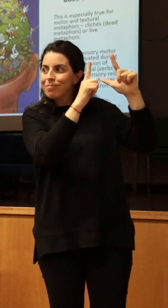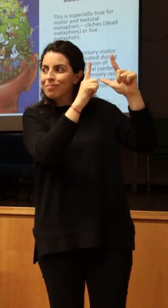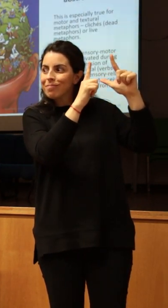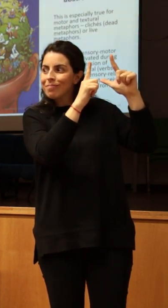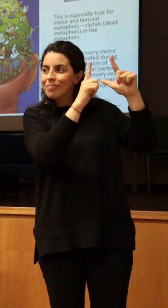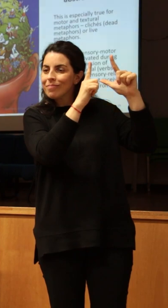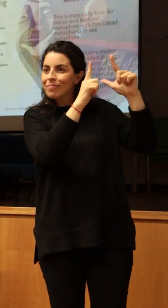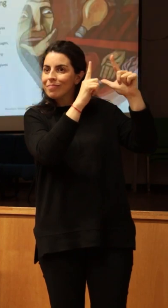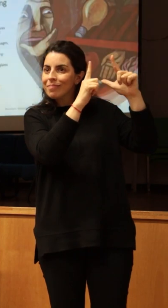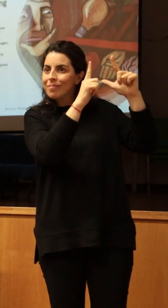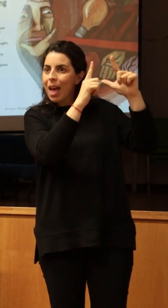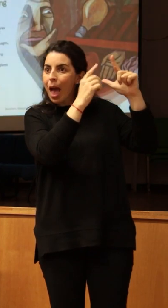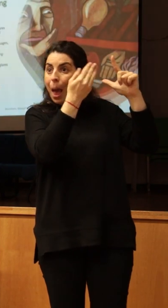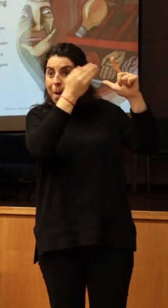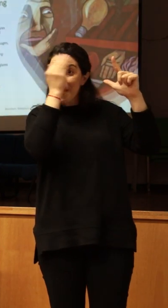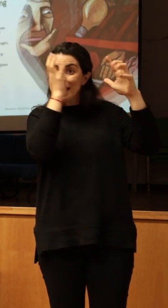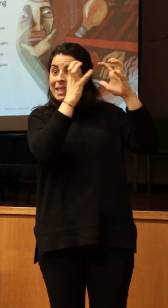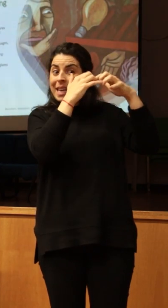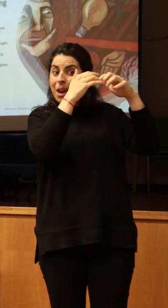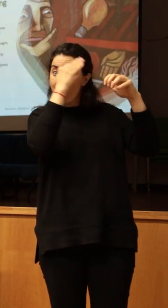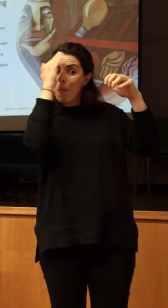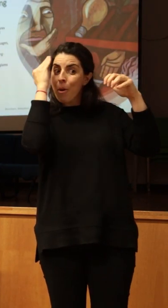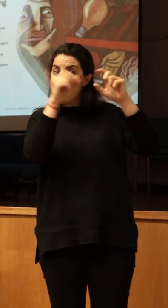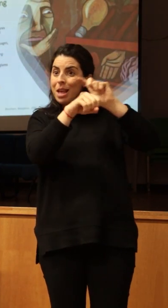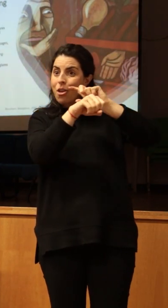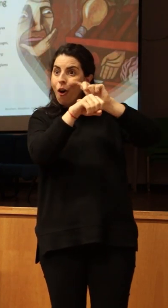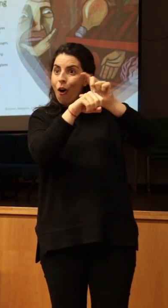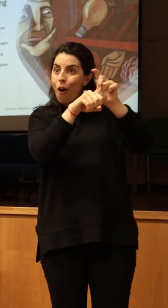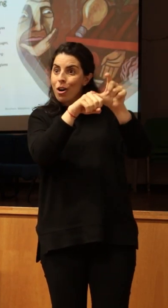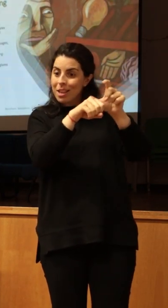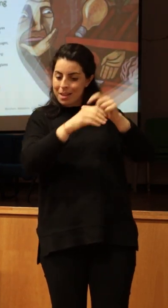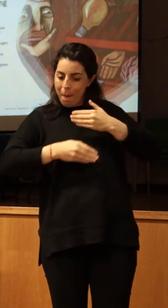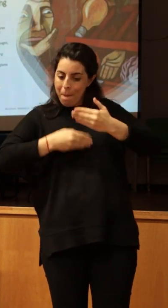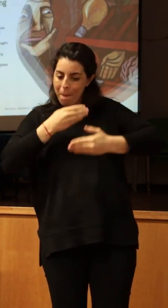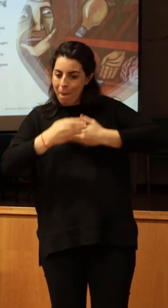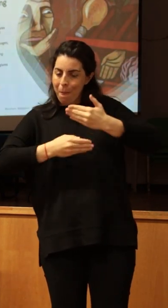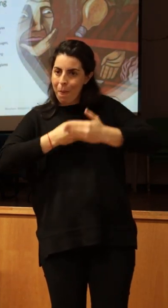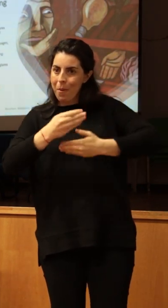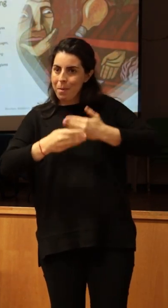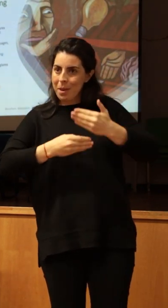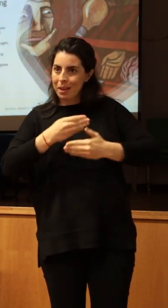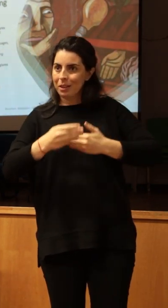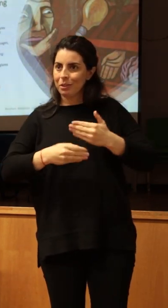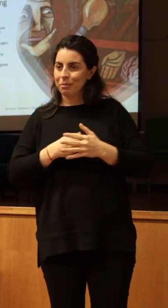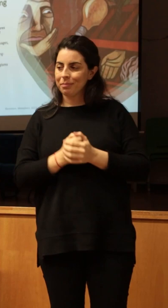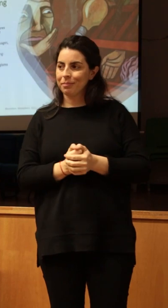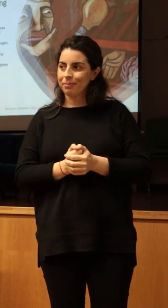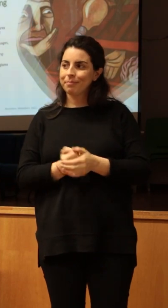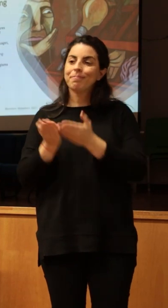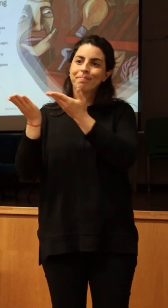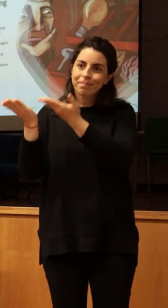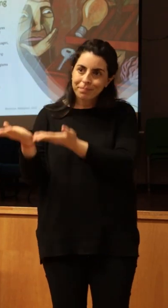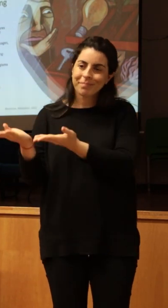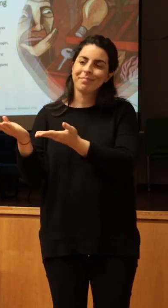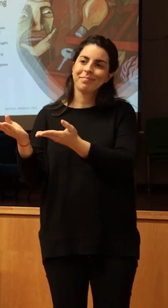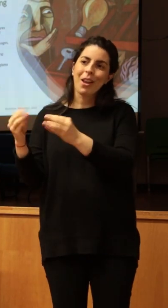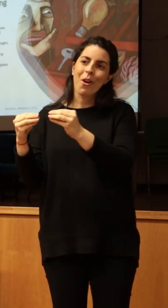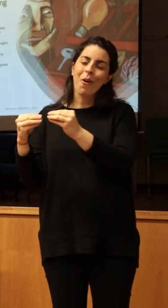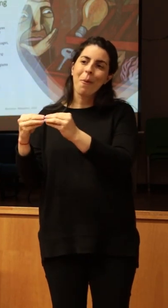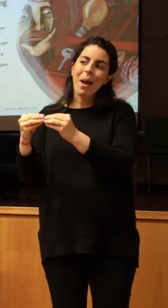la parte del movimiento de la corteza se activa. Okay. Ajá. You're right. You're right. Tienes